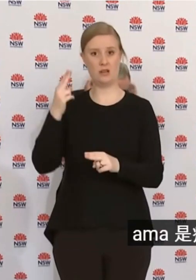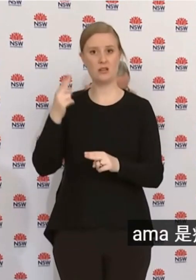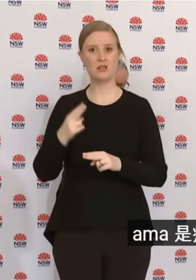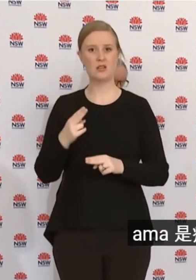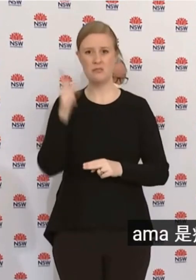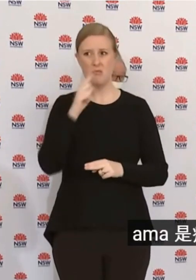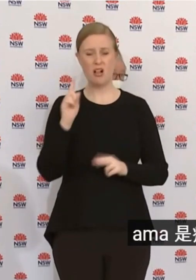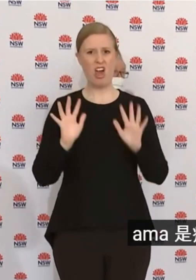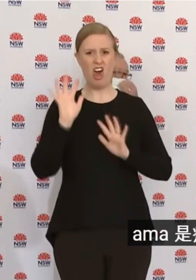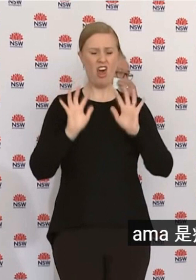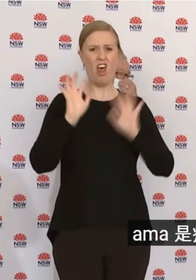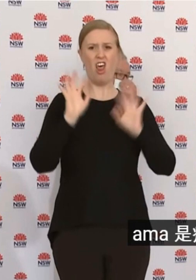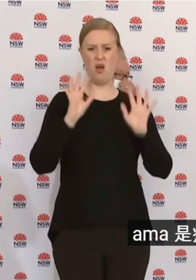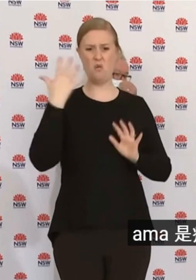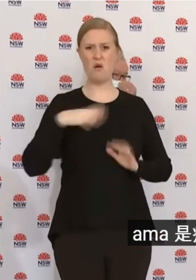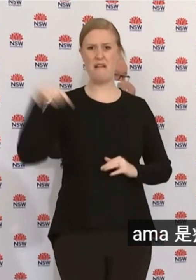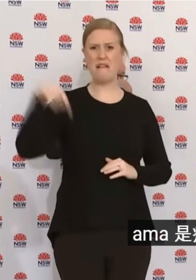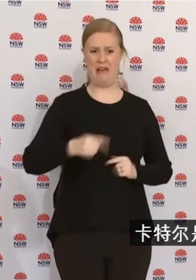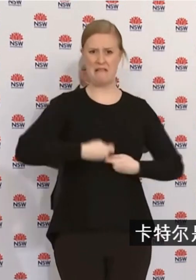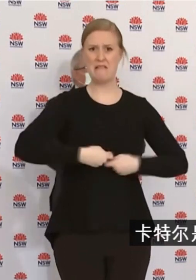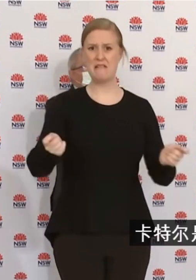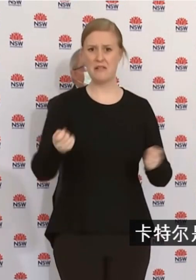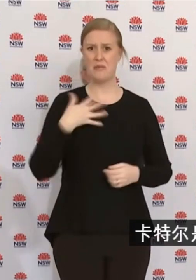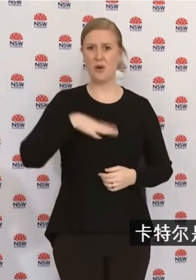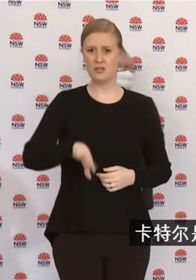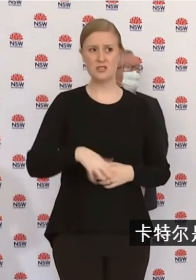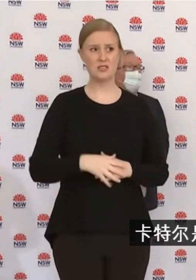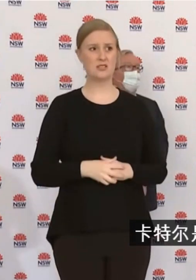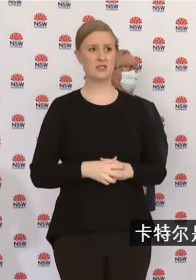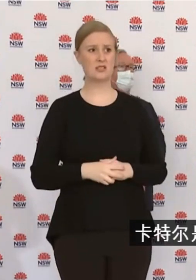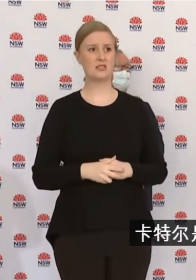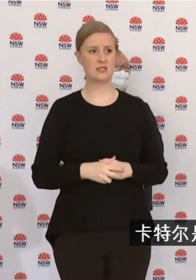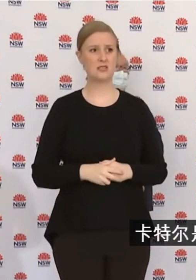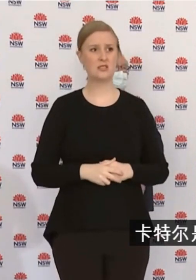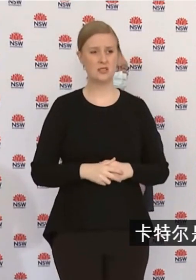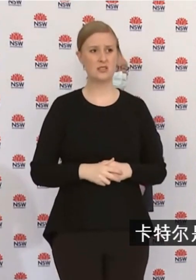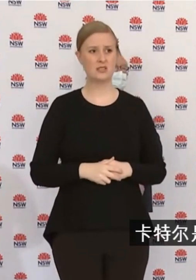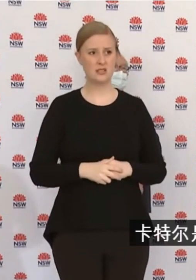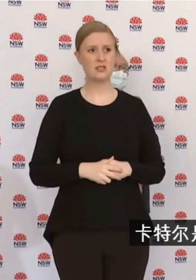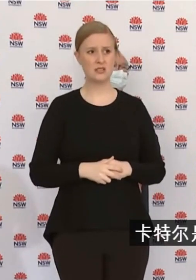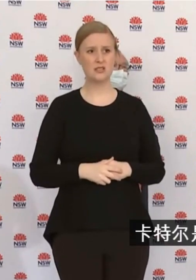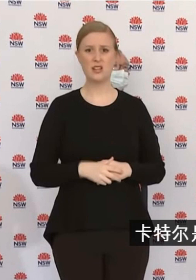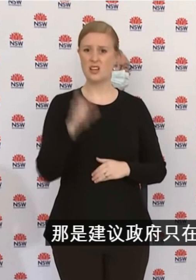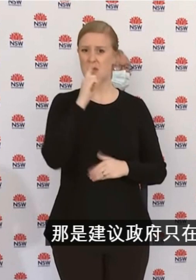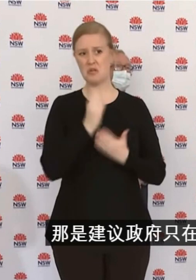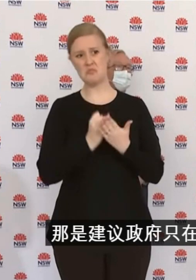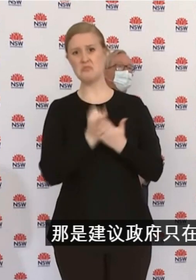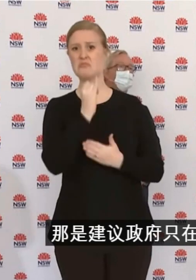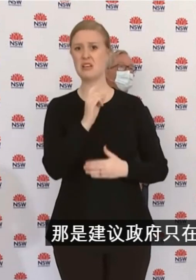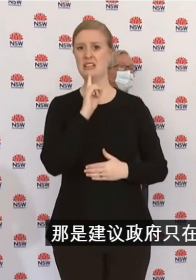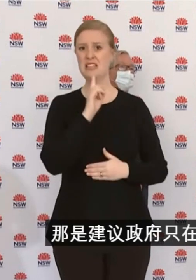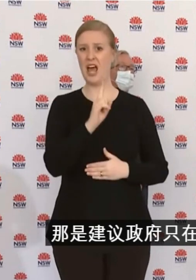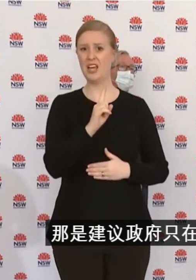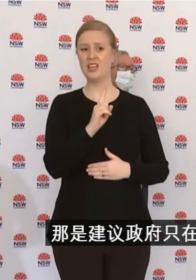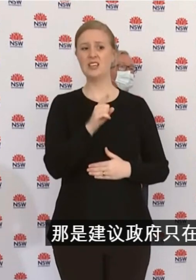AMA is that the pathology industry is a cartel where it is the pathology health network that is